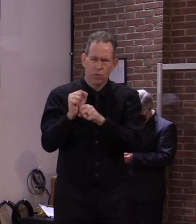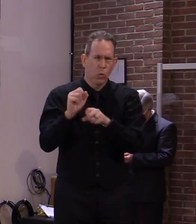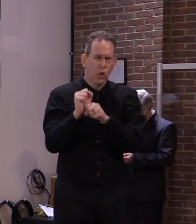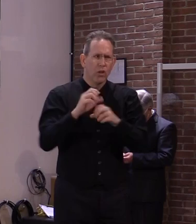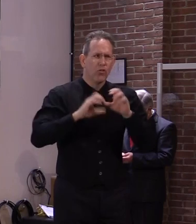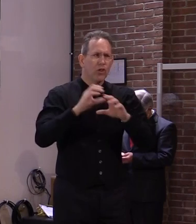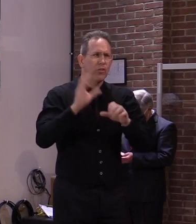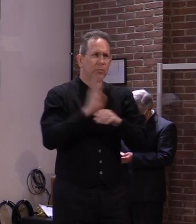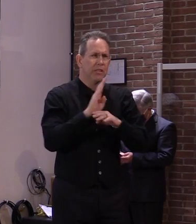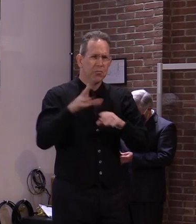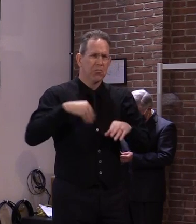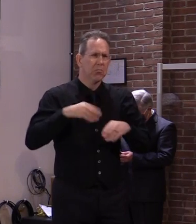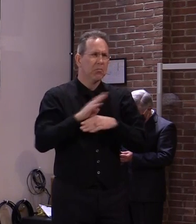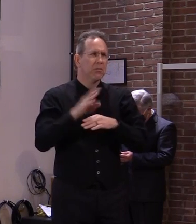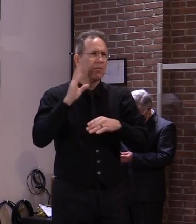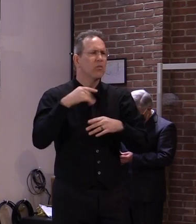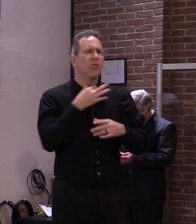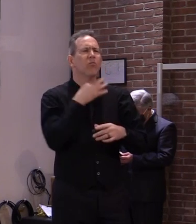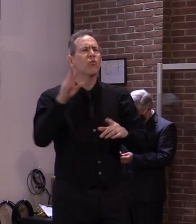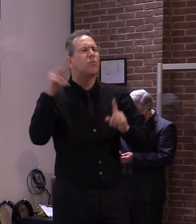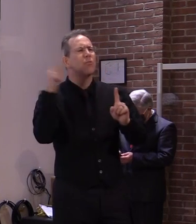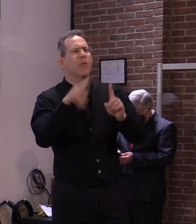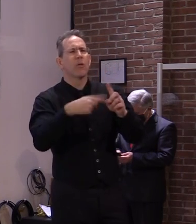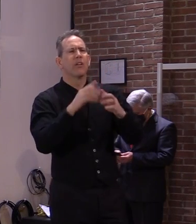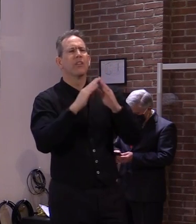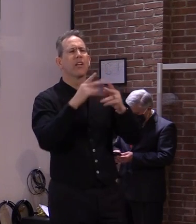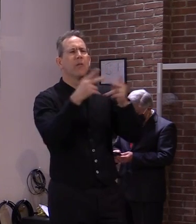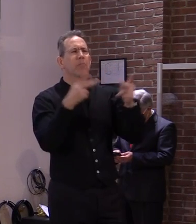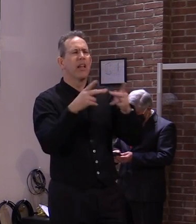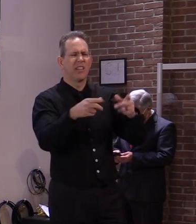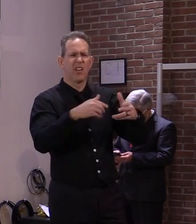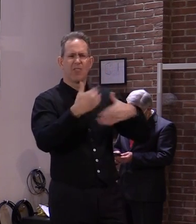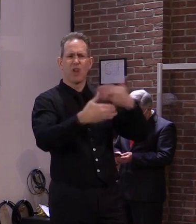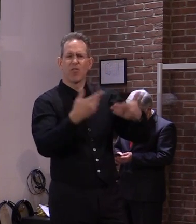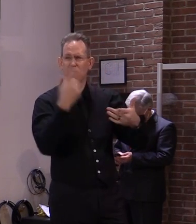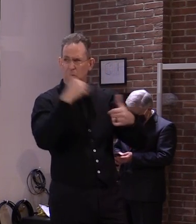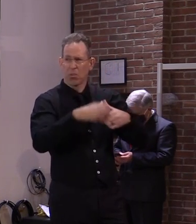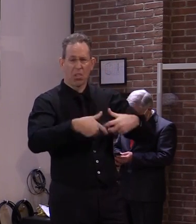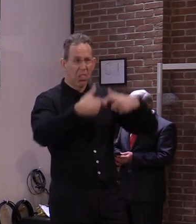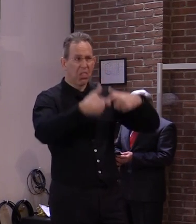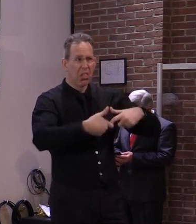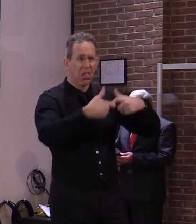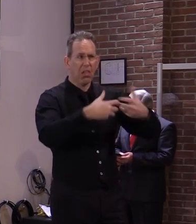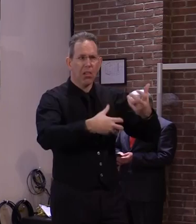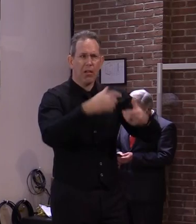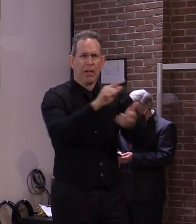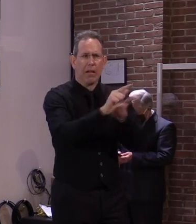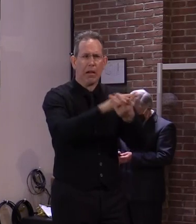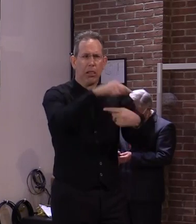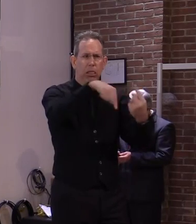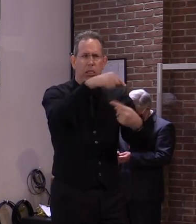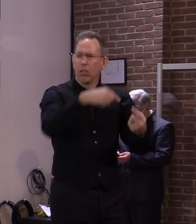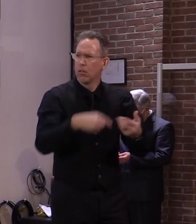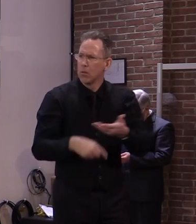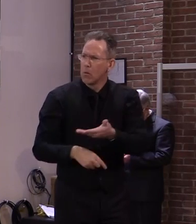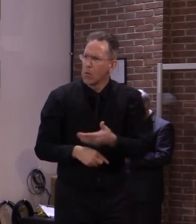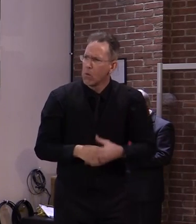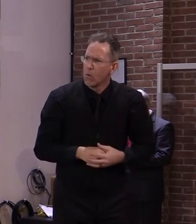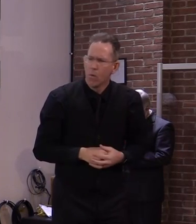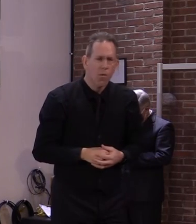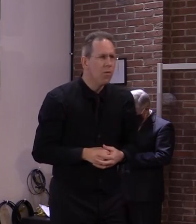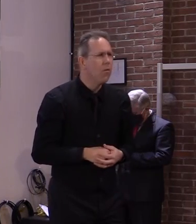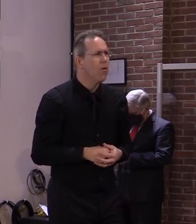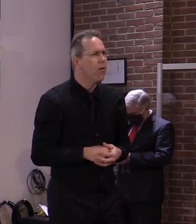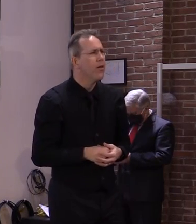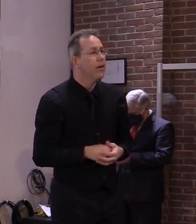project and on how it's proceeding politically? Well, certainly it sounds as though they've come to agreement.